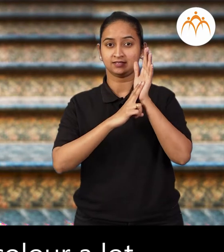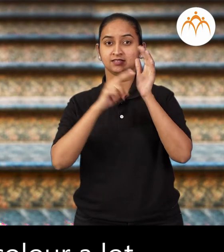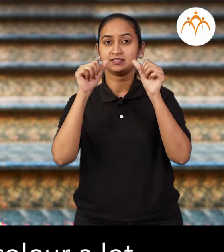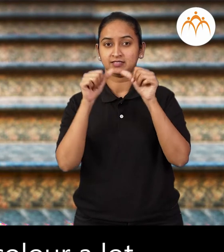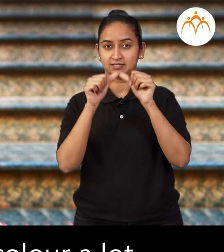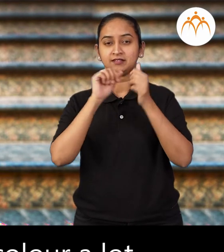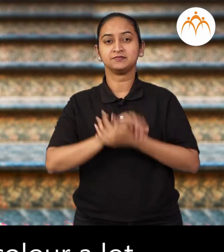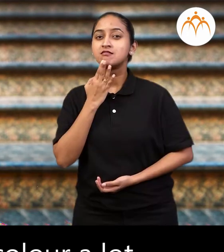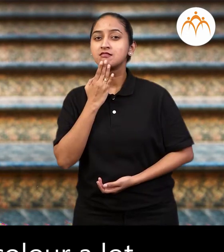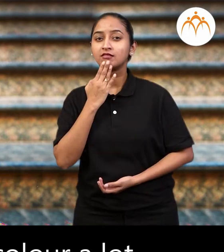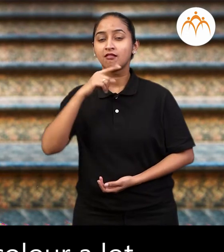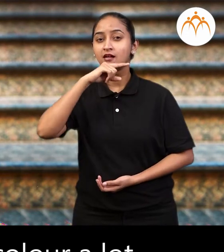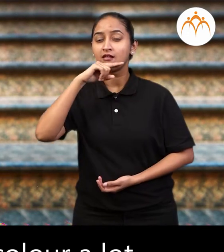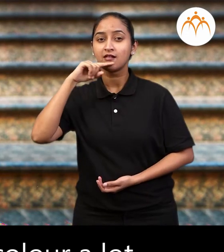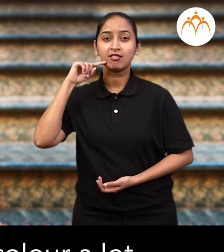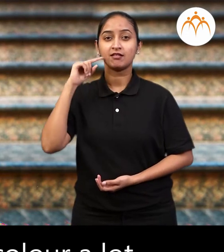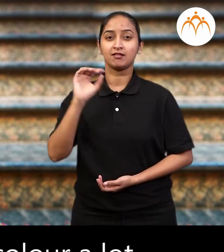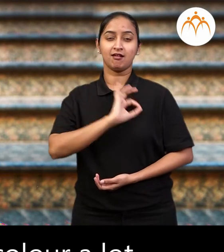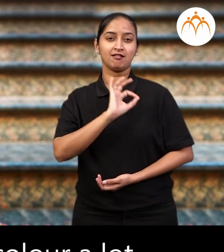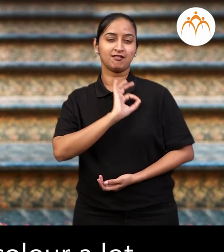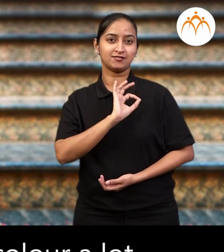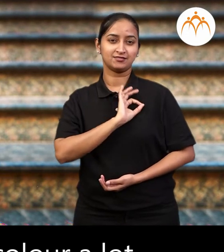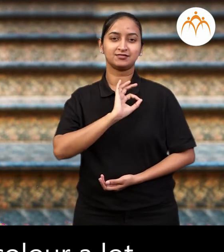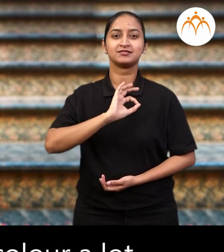Meena likes red color a lot.